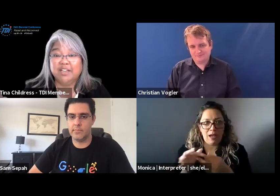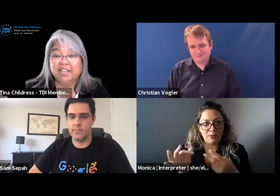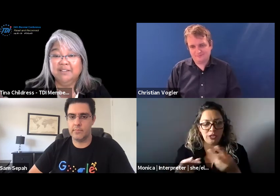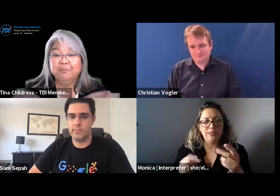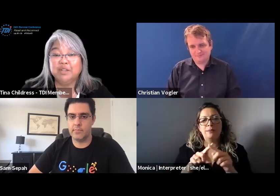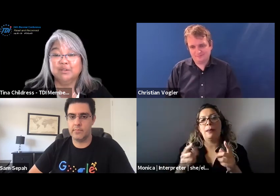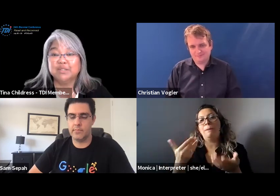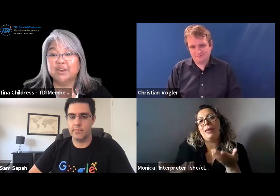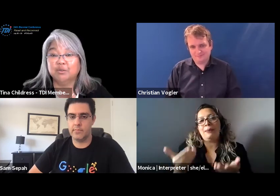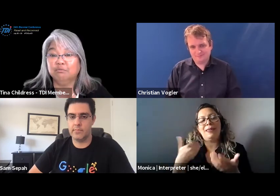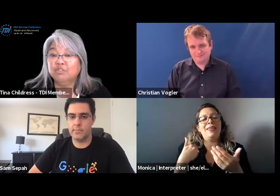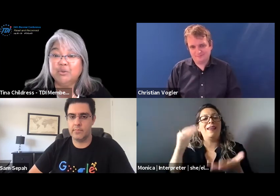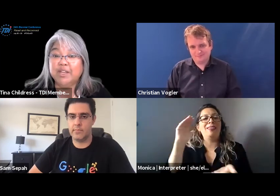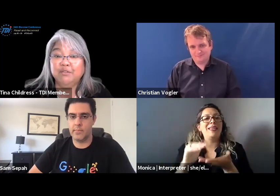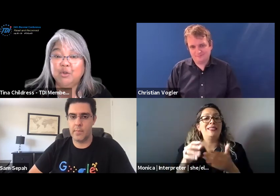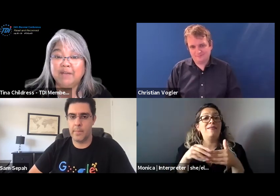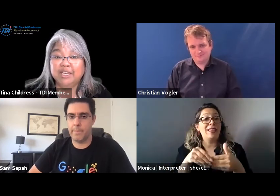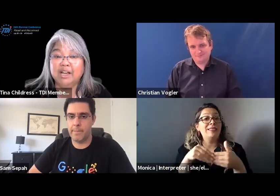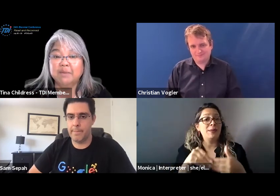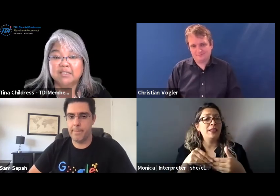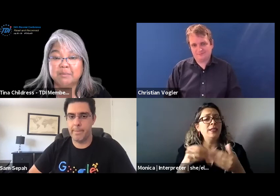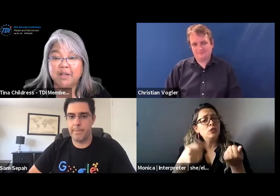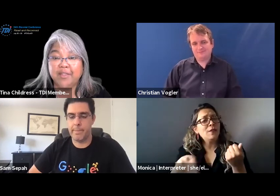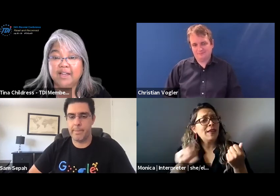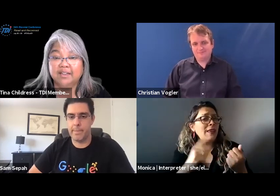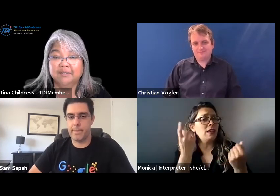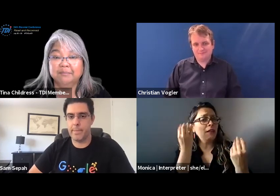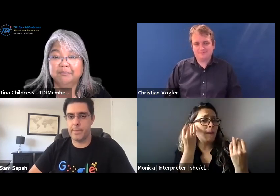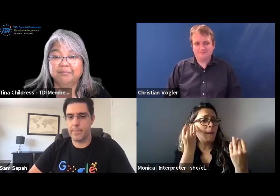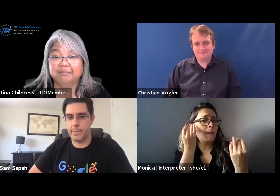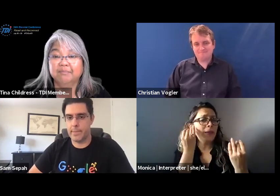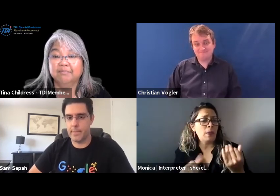flexibility. So do any of you have any comments about that?